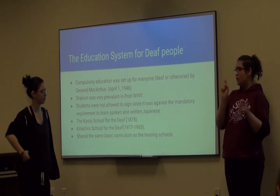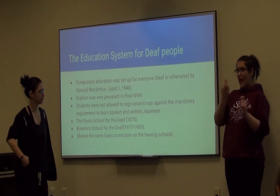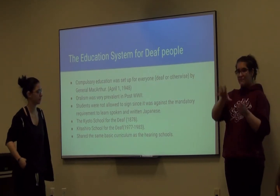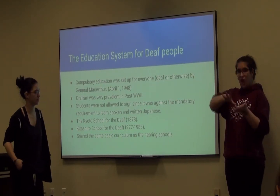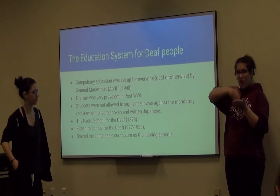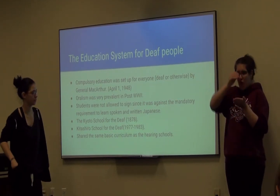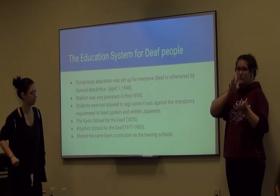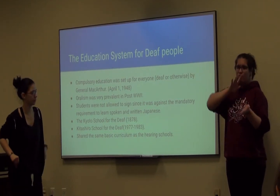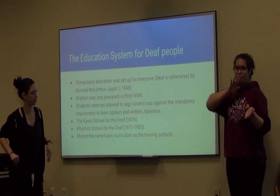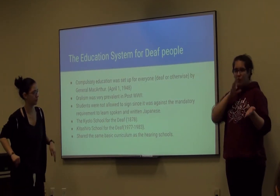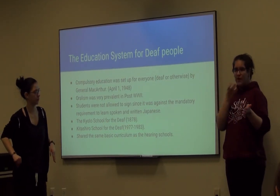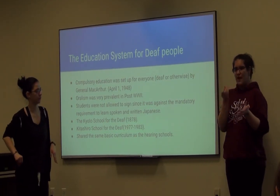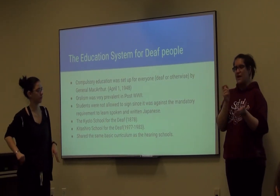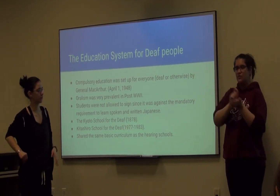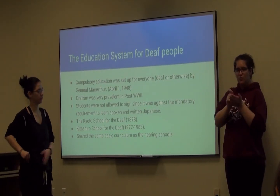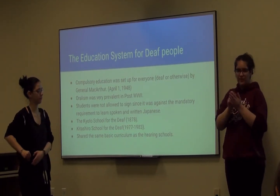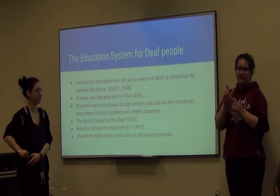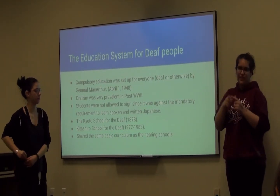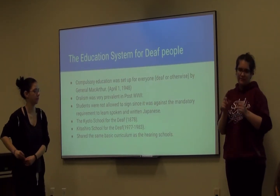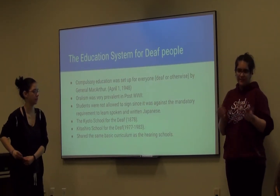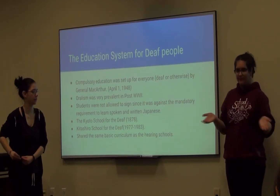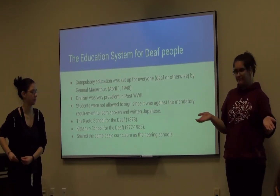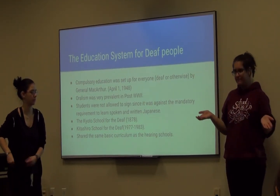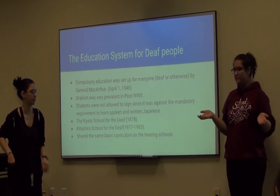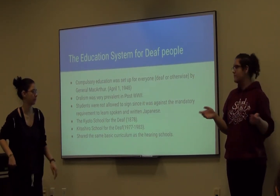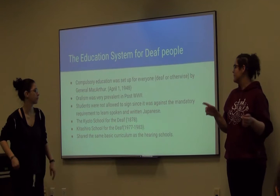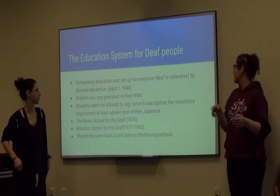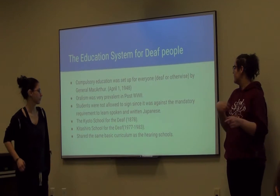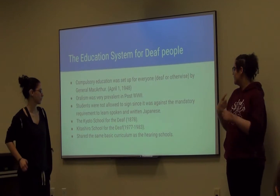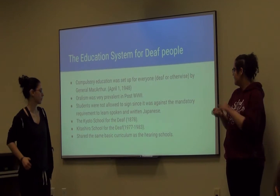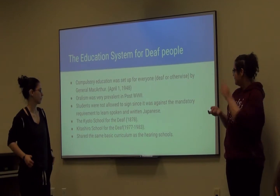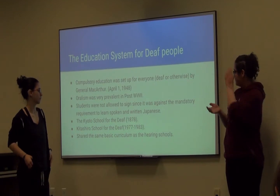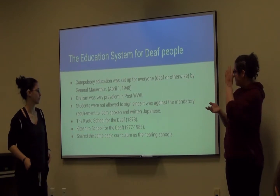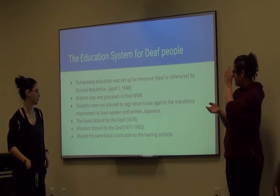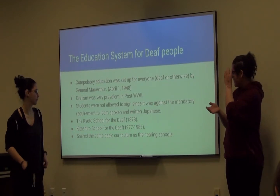mandatory requirement to learn how to speak and write in Japanese.